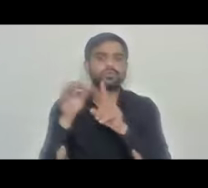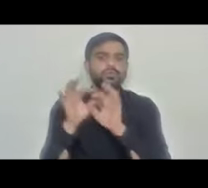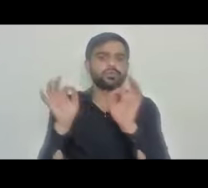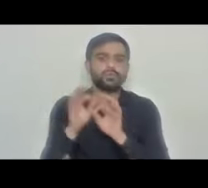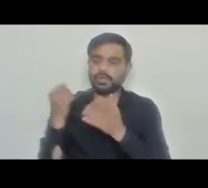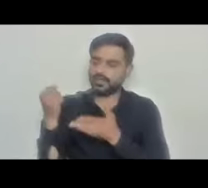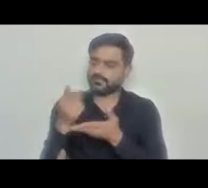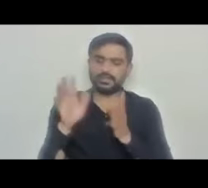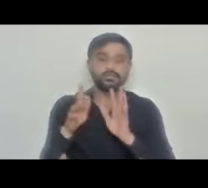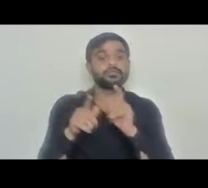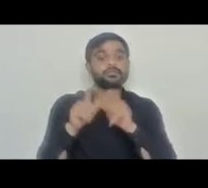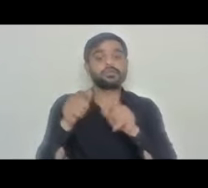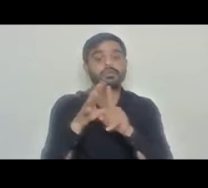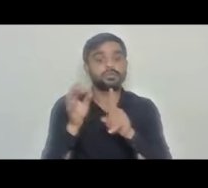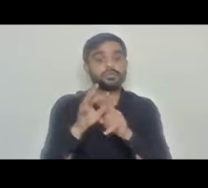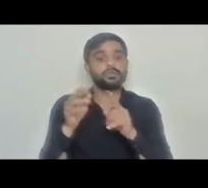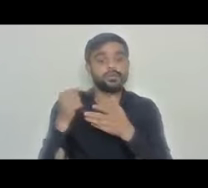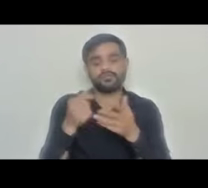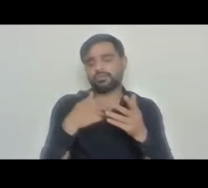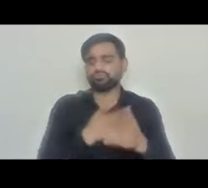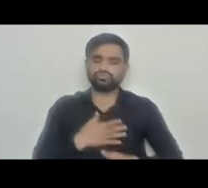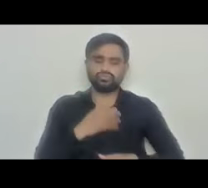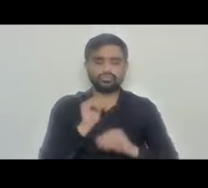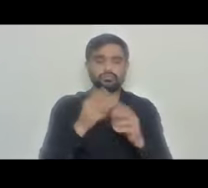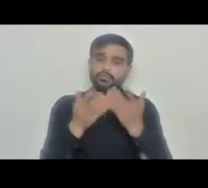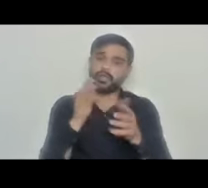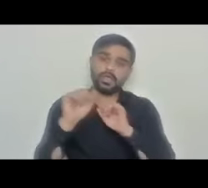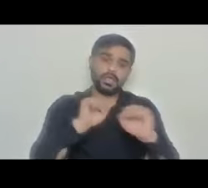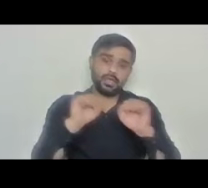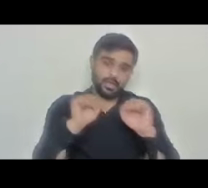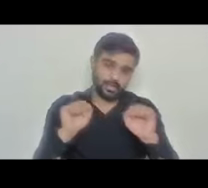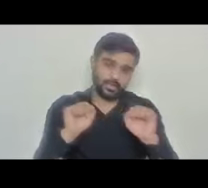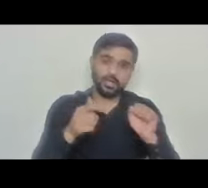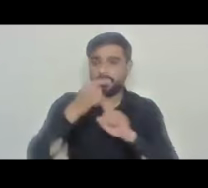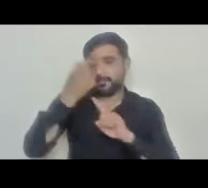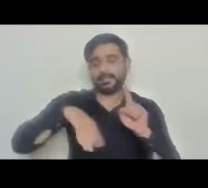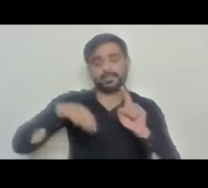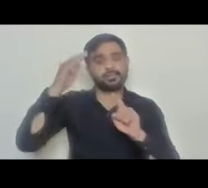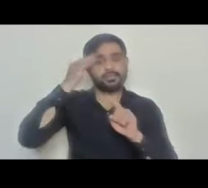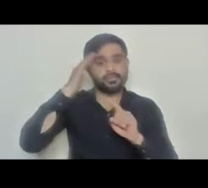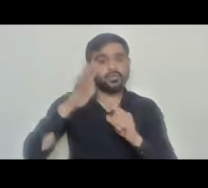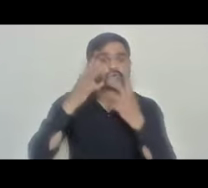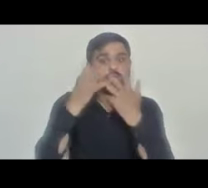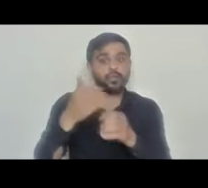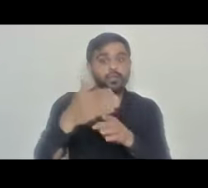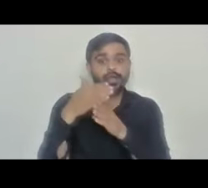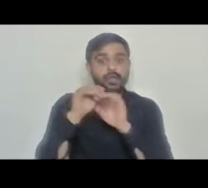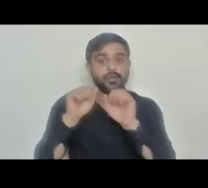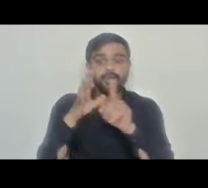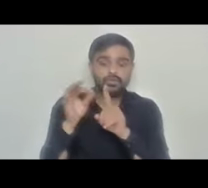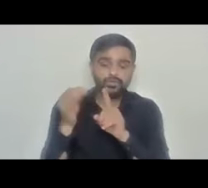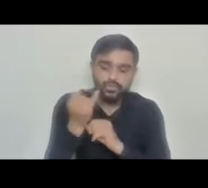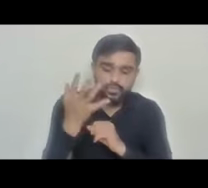fun. Even if you're doing it for fun or just for your own personal knowledge, you would want to share what you found